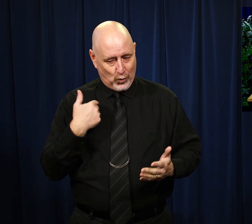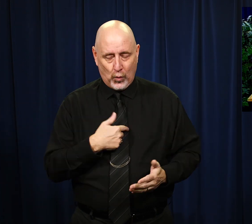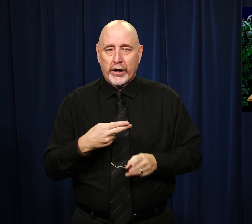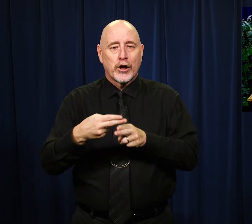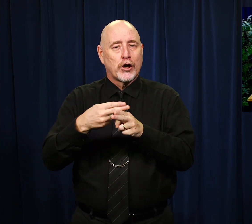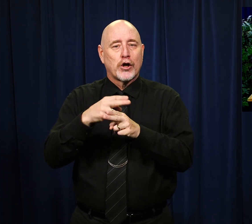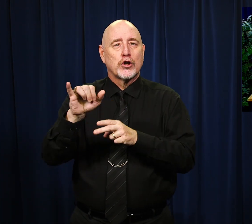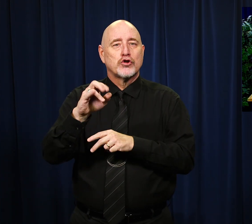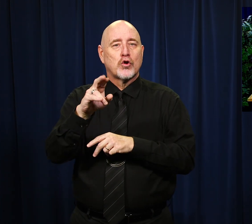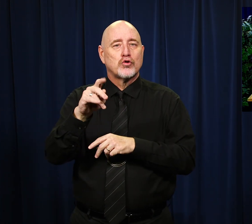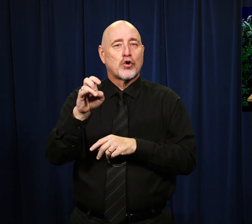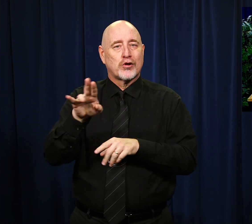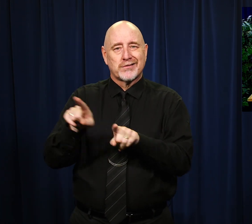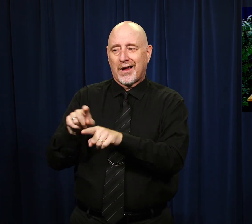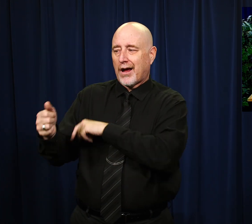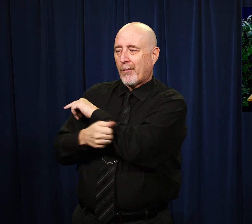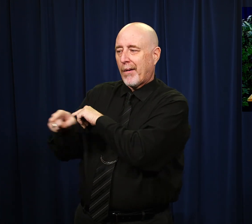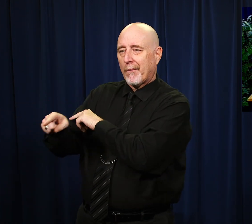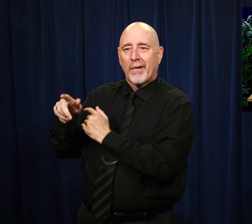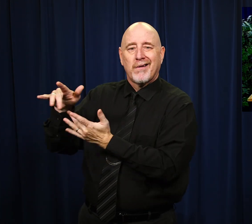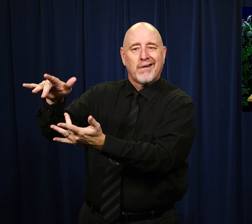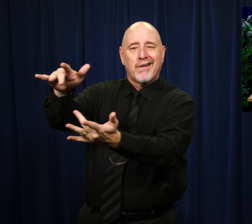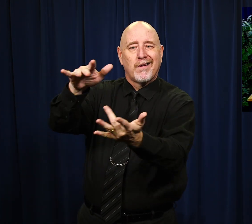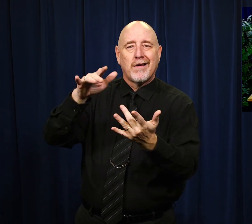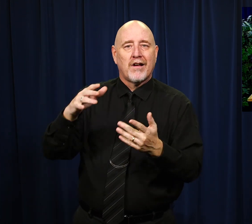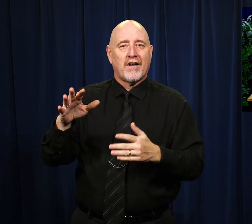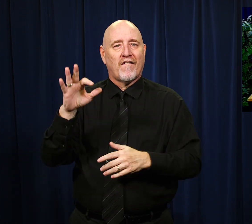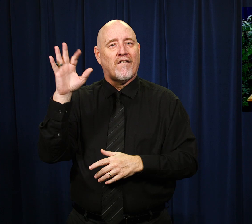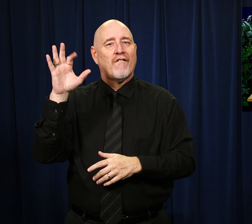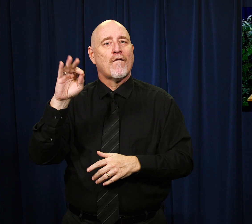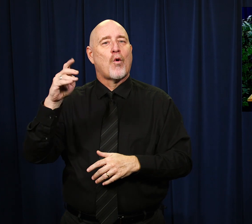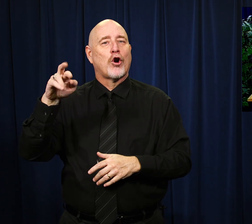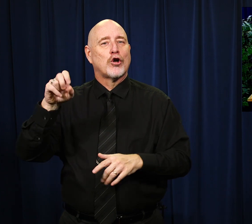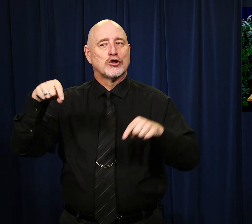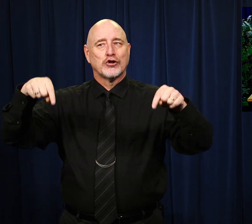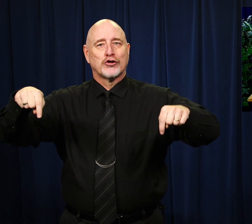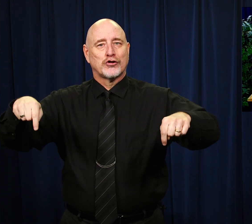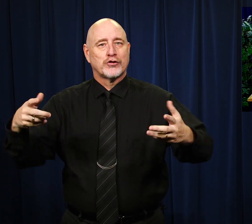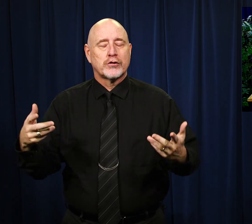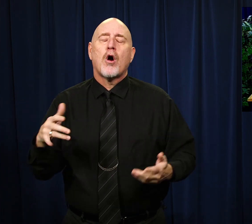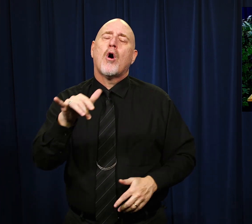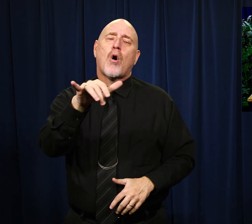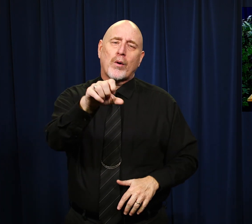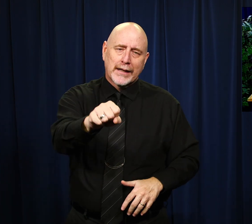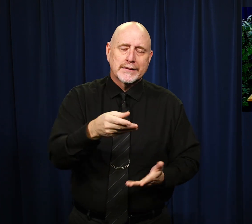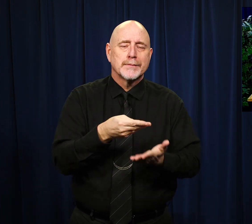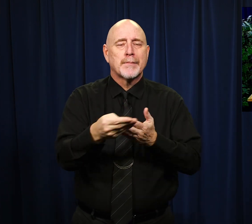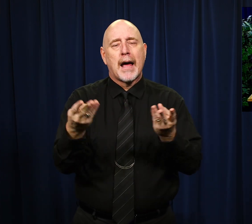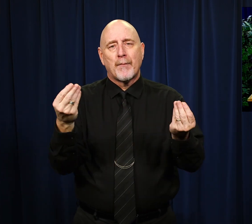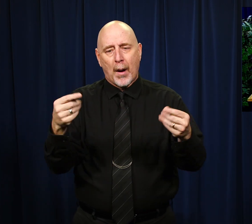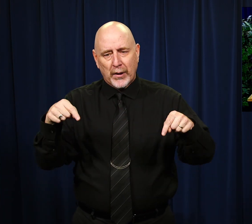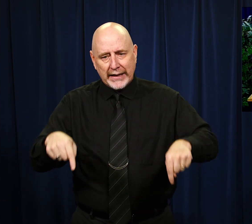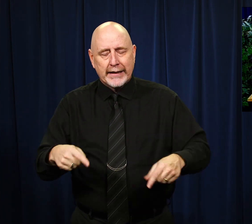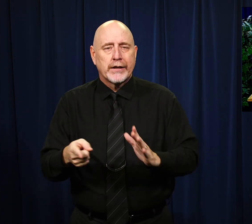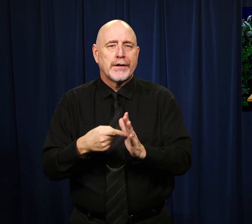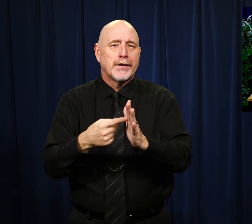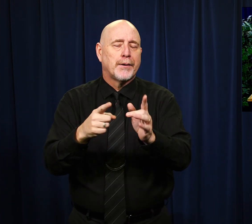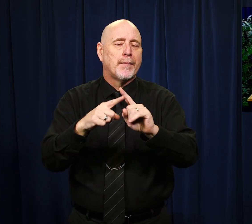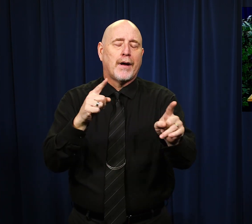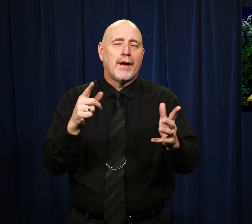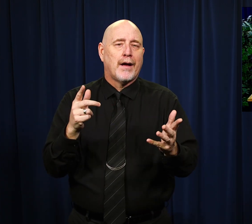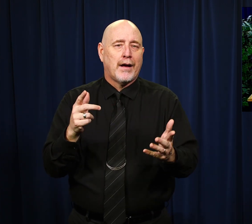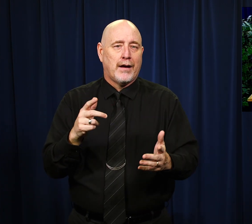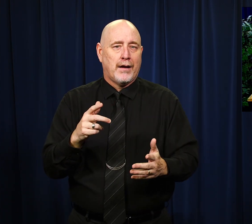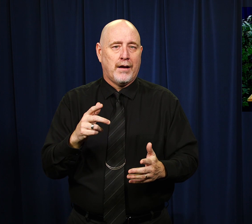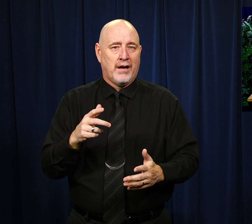just sojourners. We are foreigners in this land. Oh yes, we may buy property here and there, but